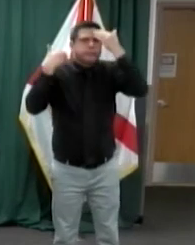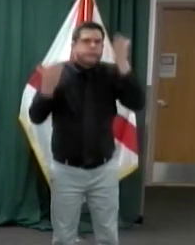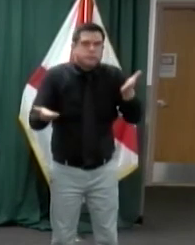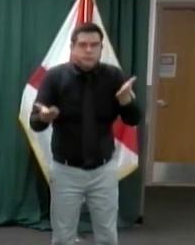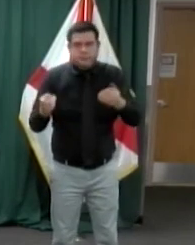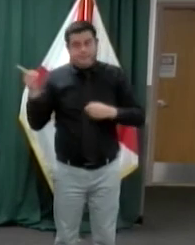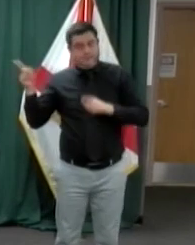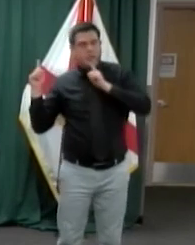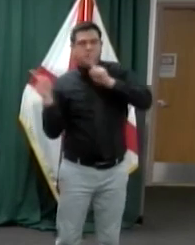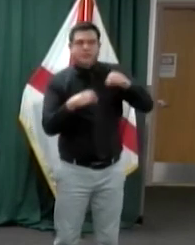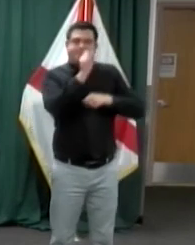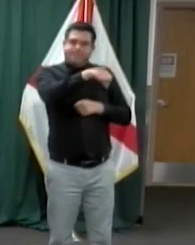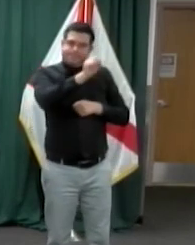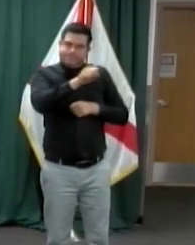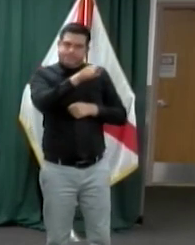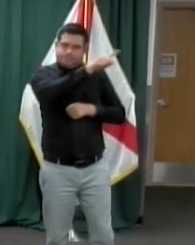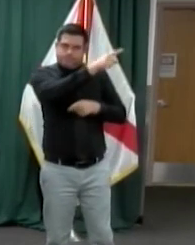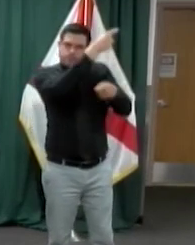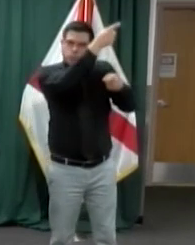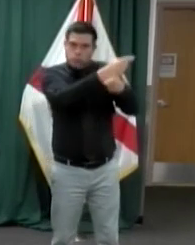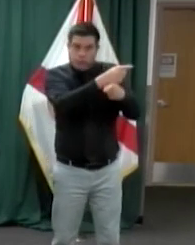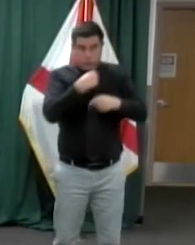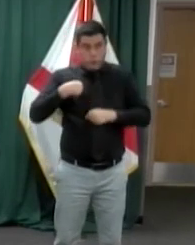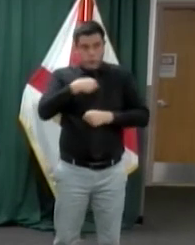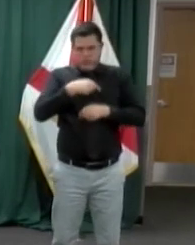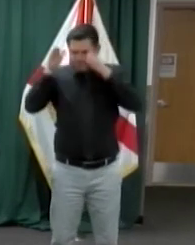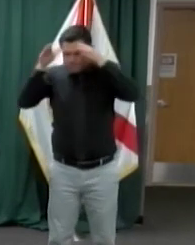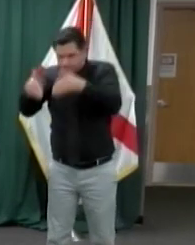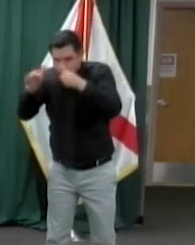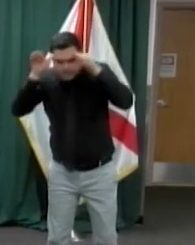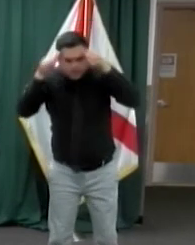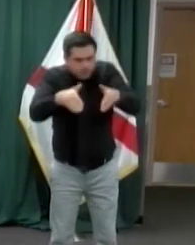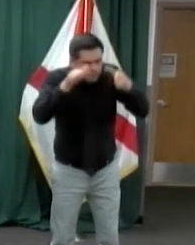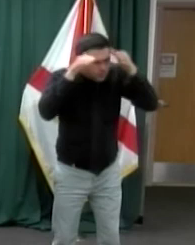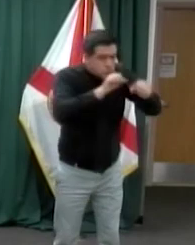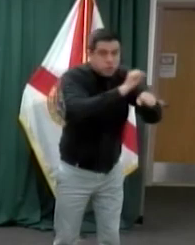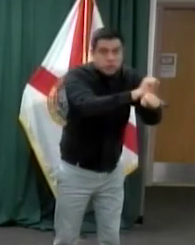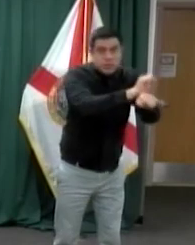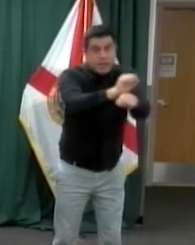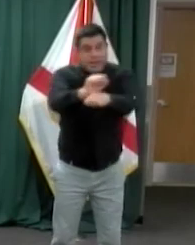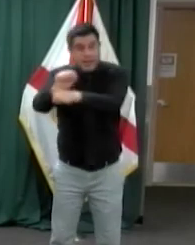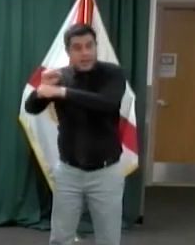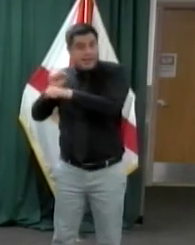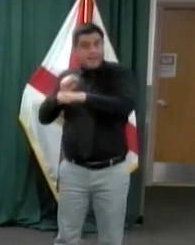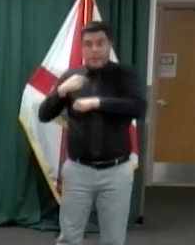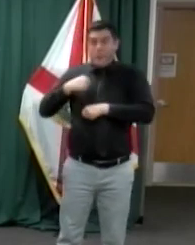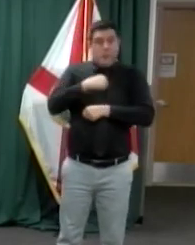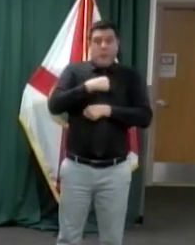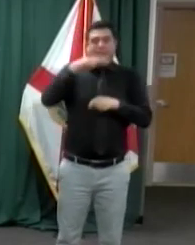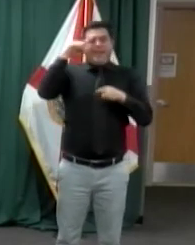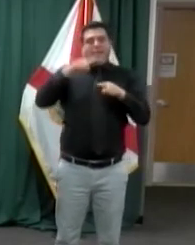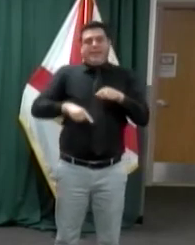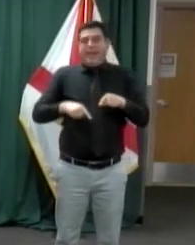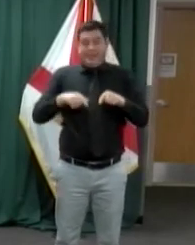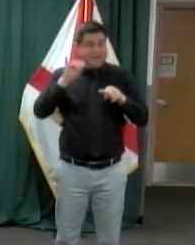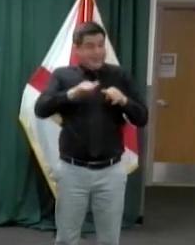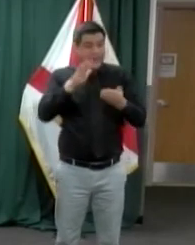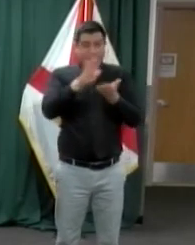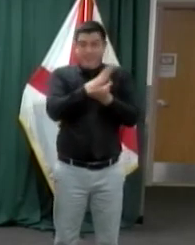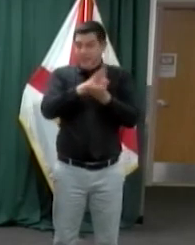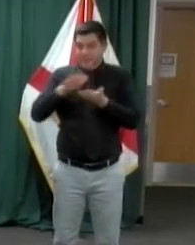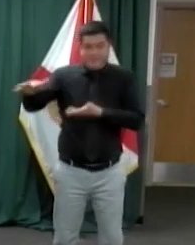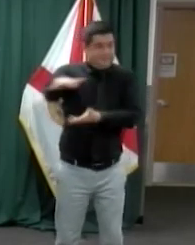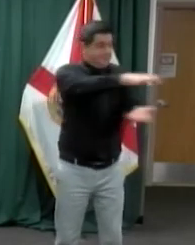actually don't have the ability to take claims. We can provide the paper applications, but we actually are, first of